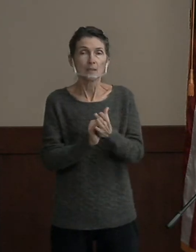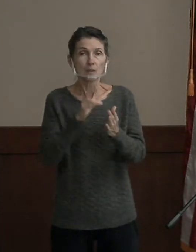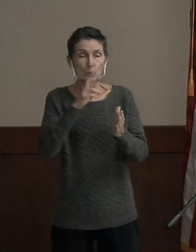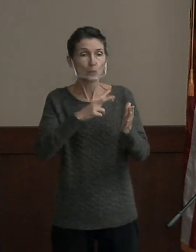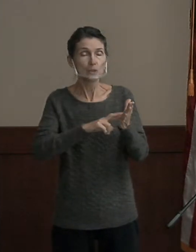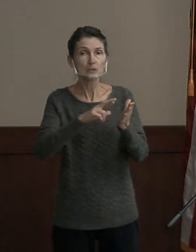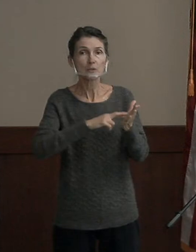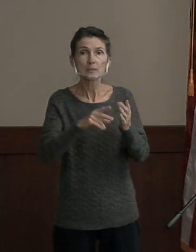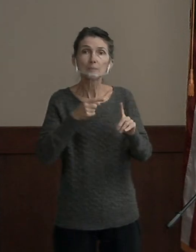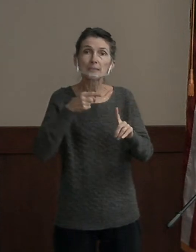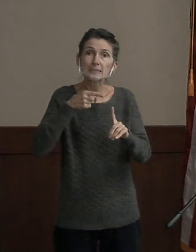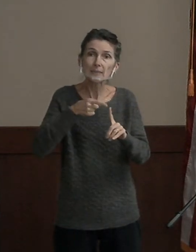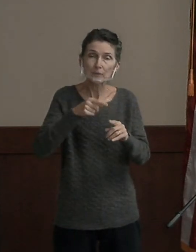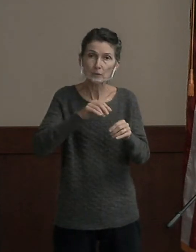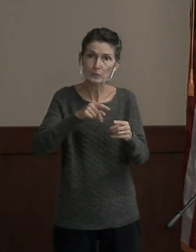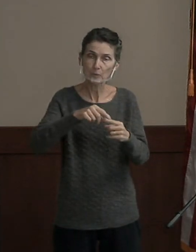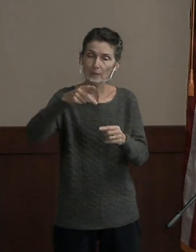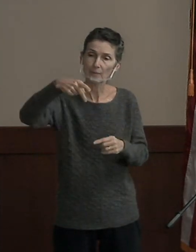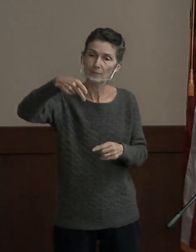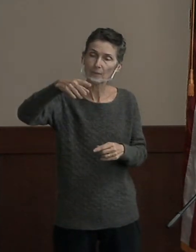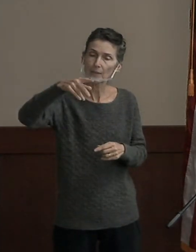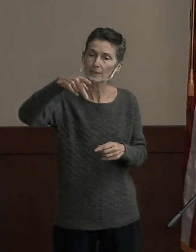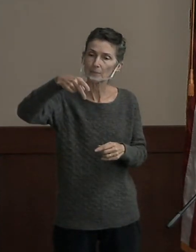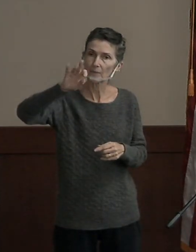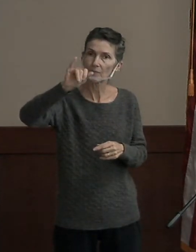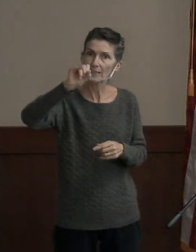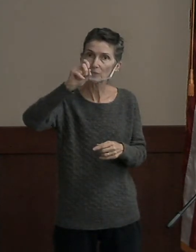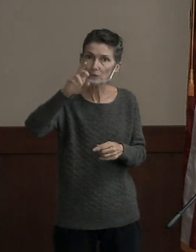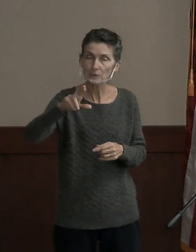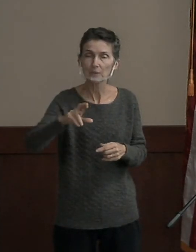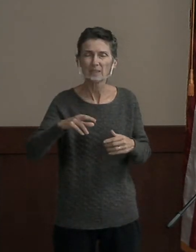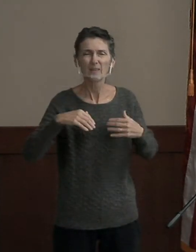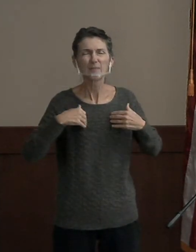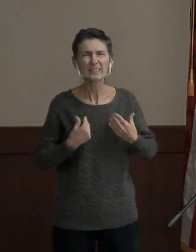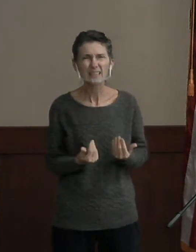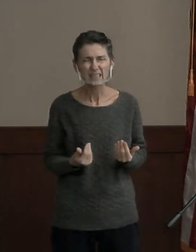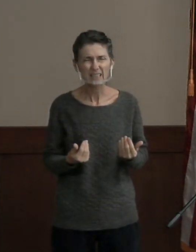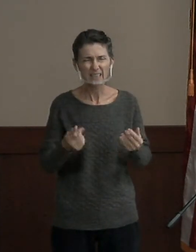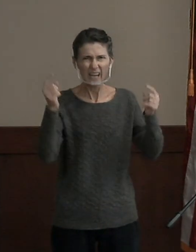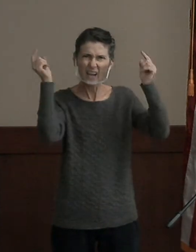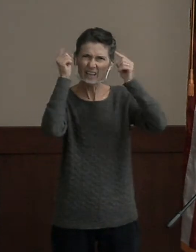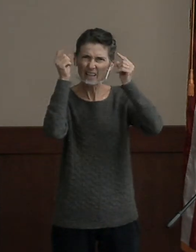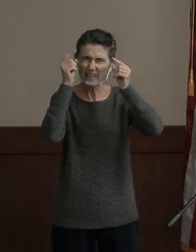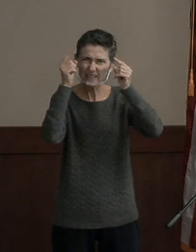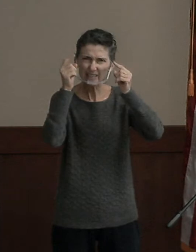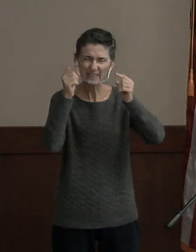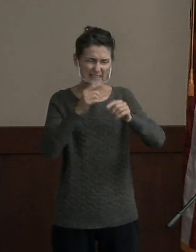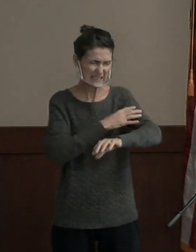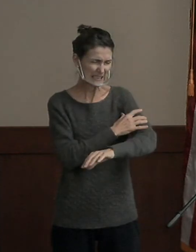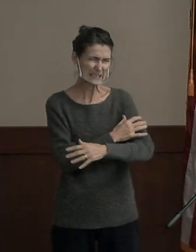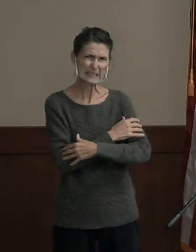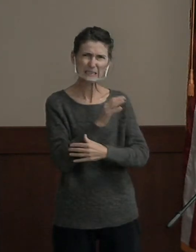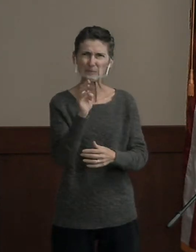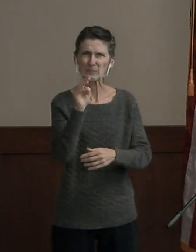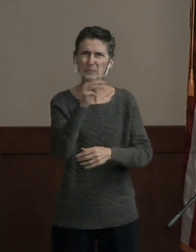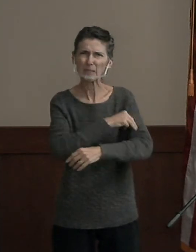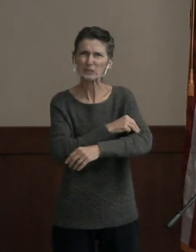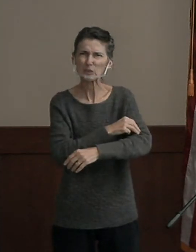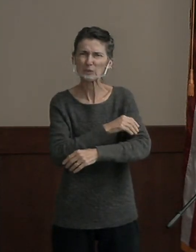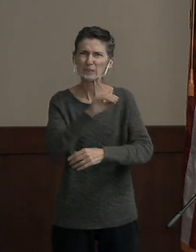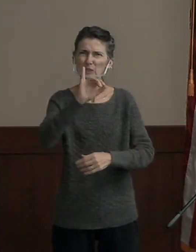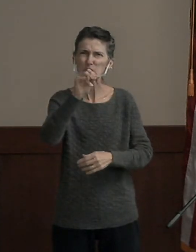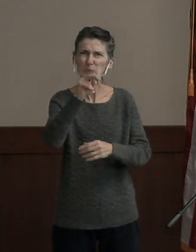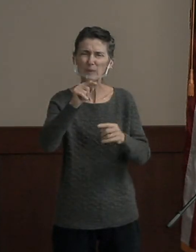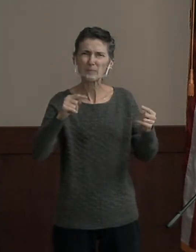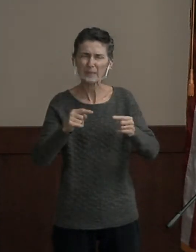research specific to Pfizer are fatigue, headaches, muscle joint pain, especially at the site